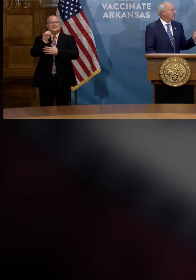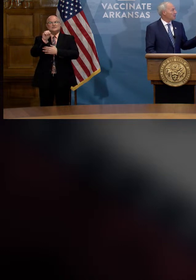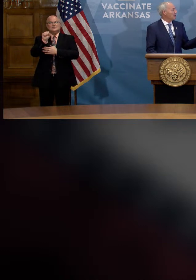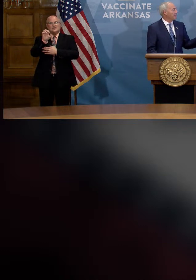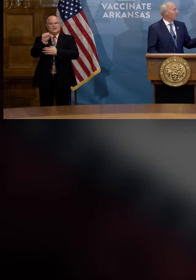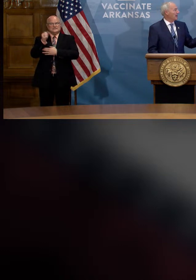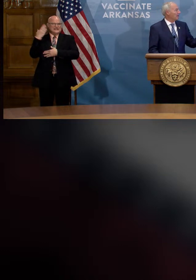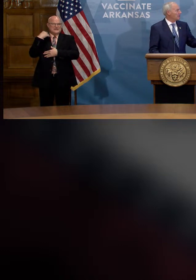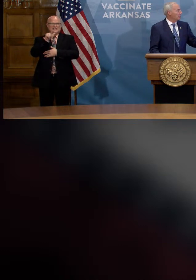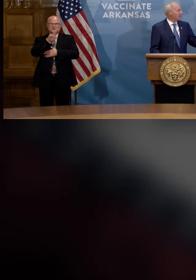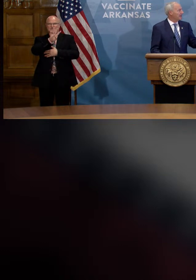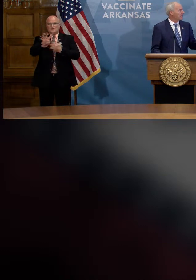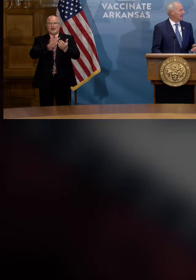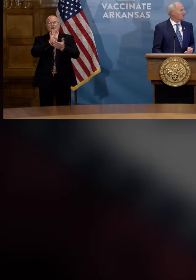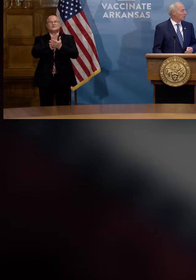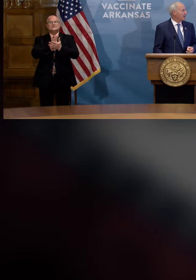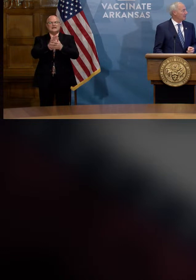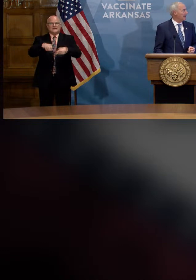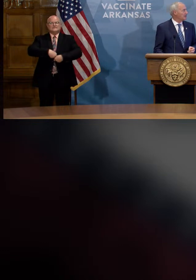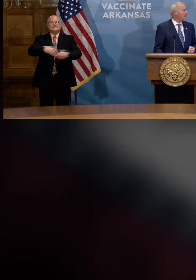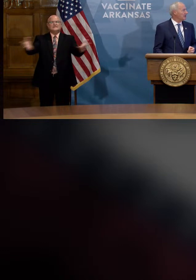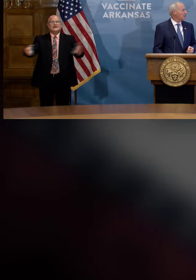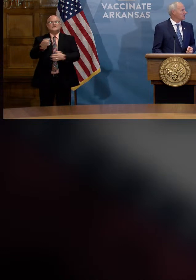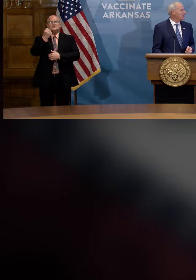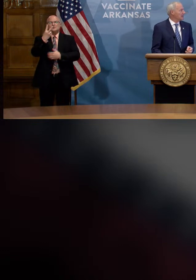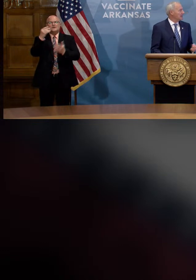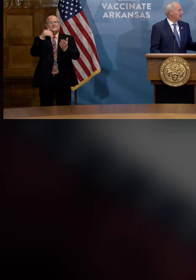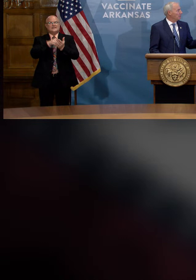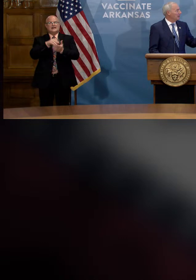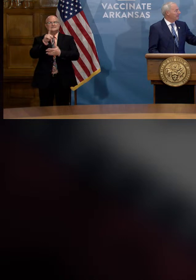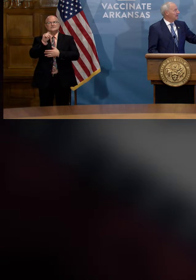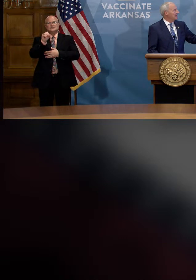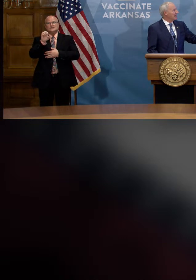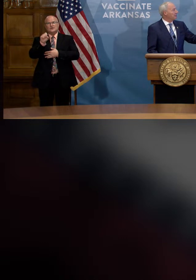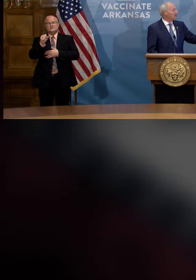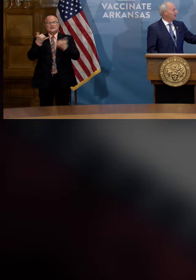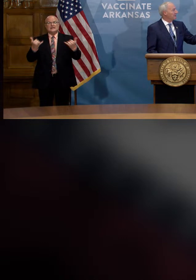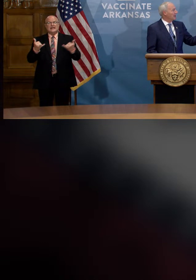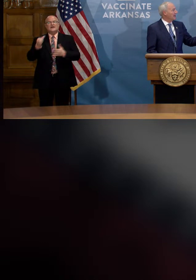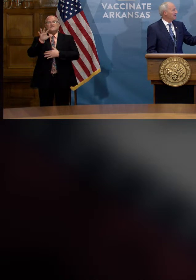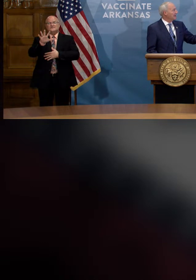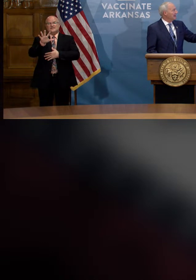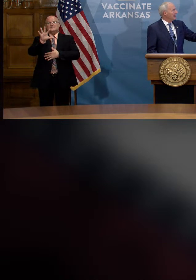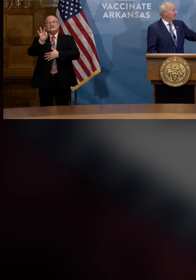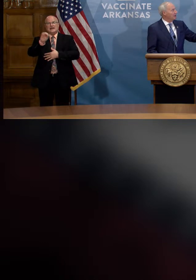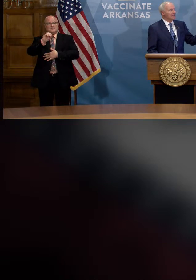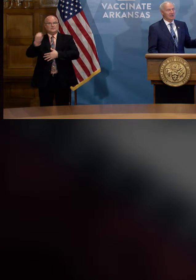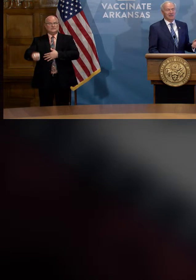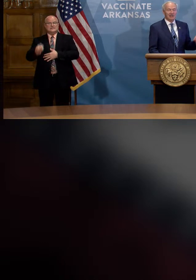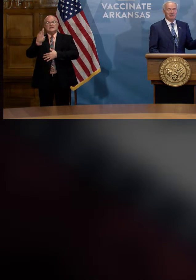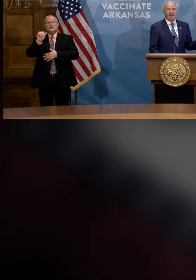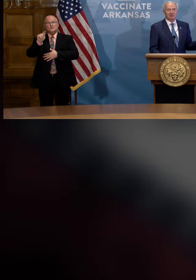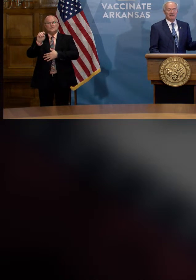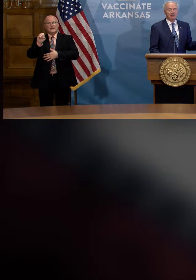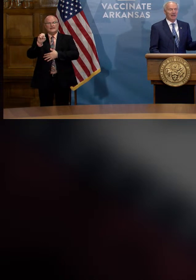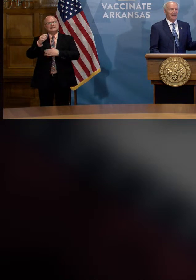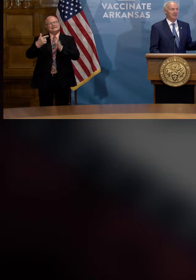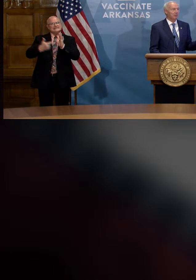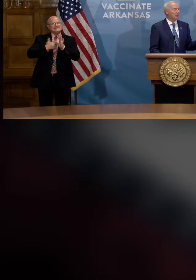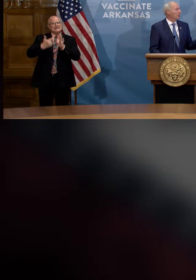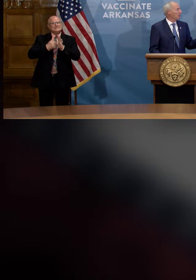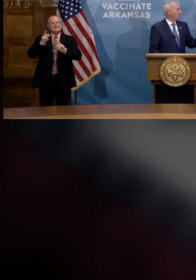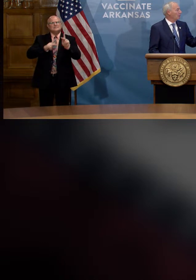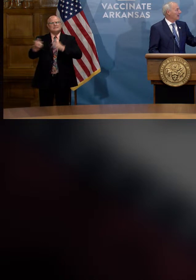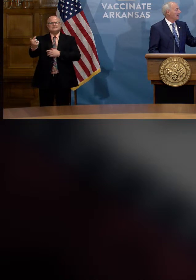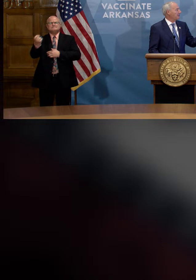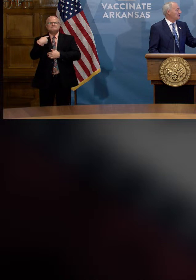In the last 24 hours, we've given out 12,000 doses. We're at 59% rate. And you can see sometimes people